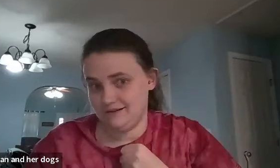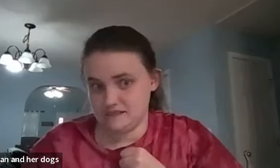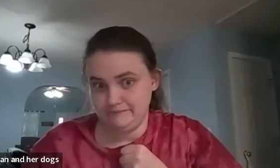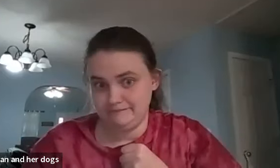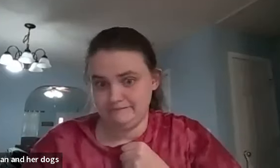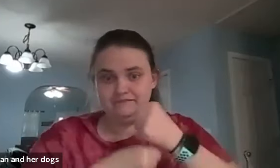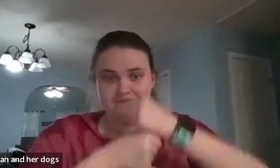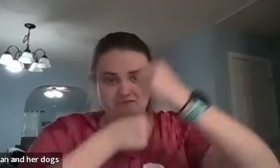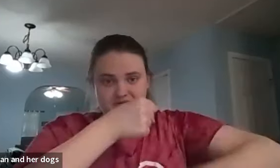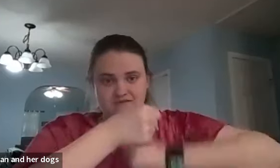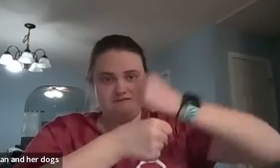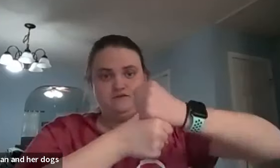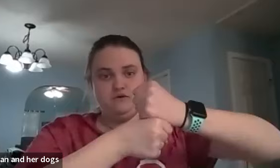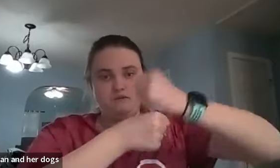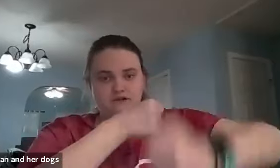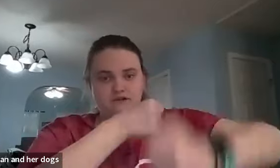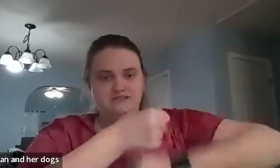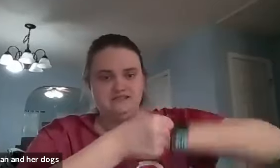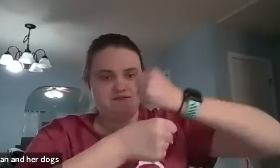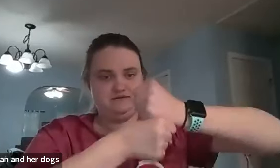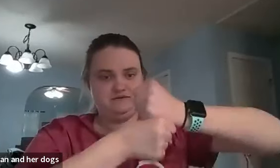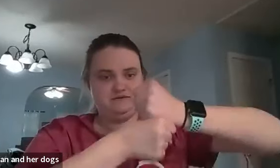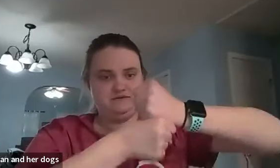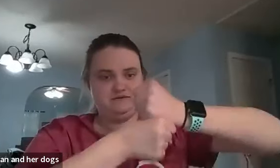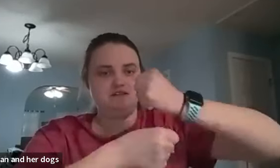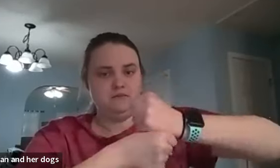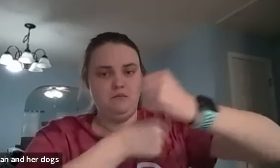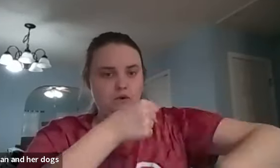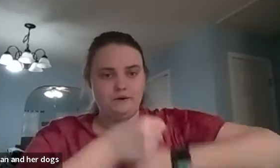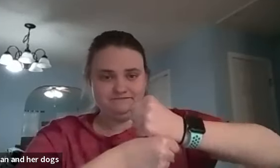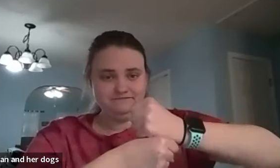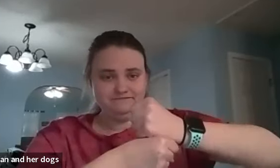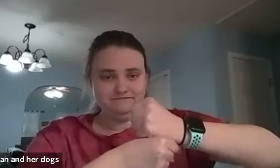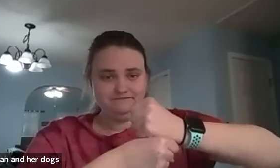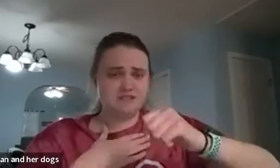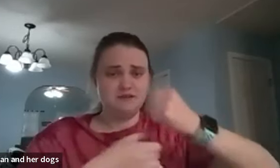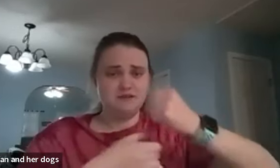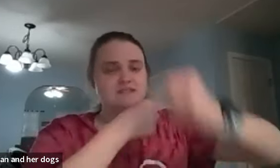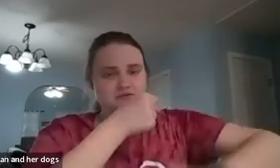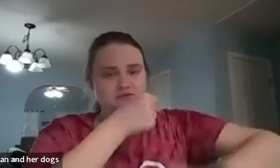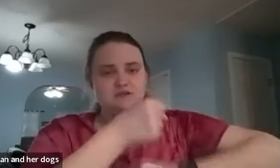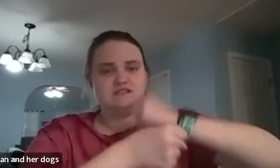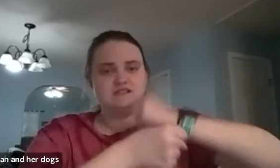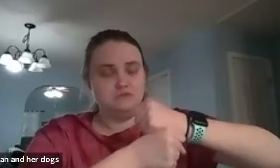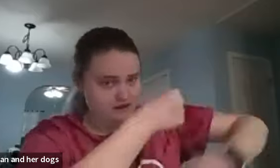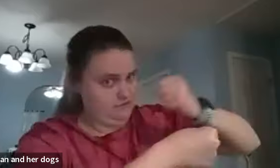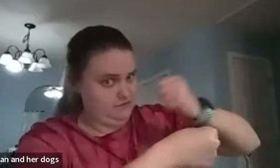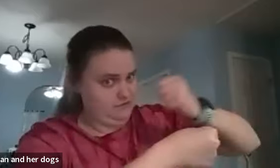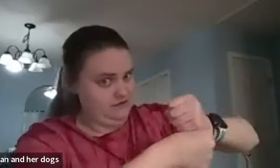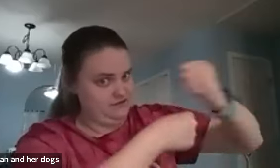silly. Forward is this one's the more excuse me. This one's the more accurate way of doing it